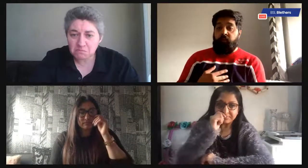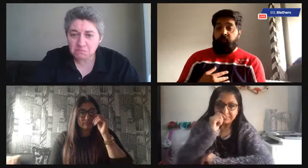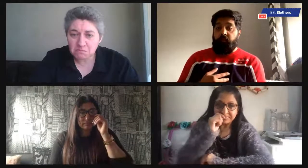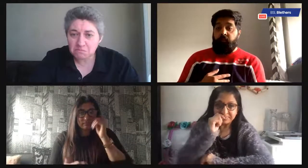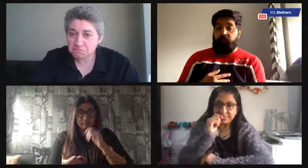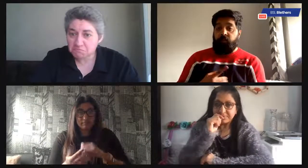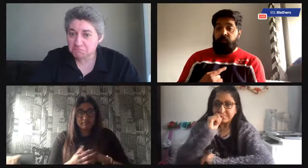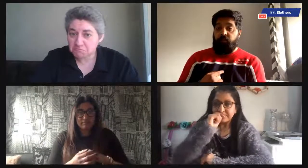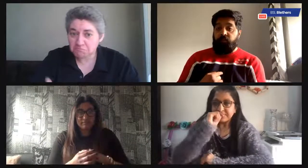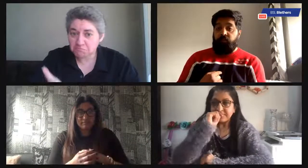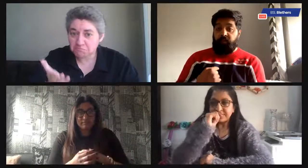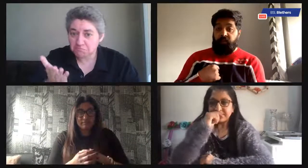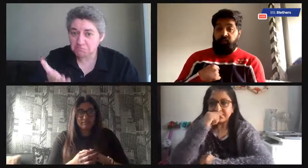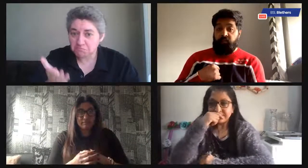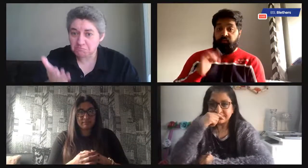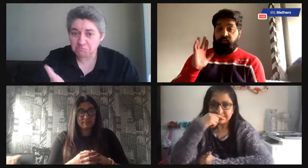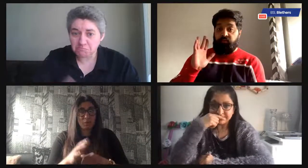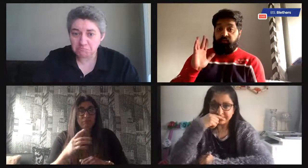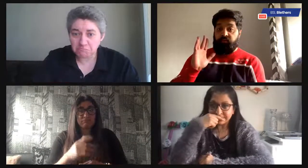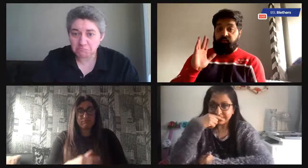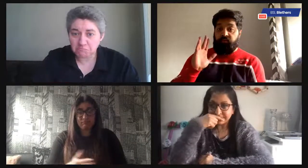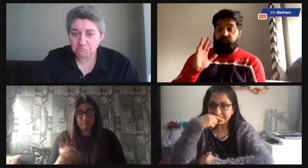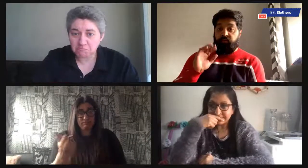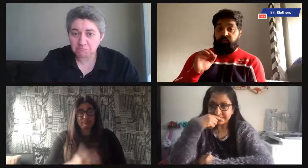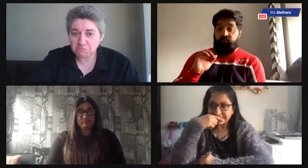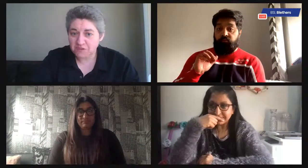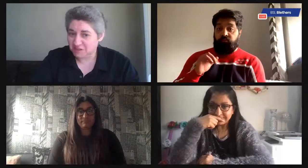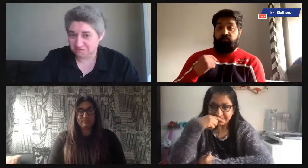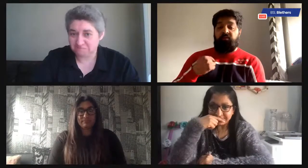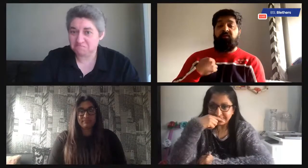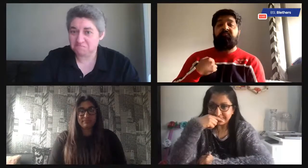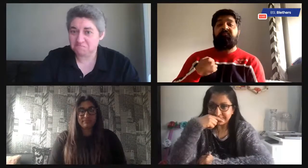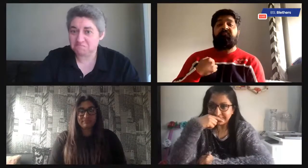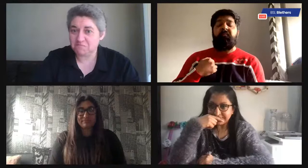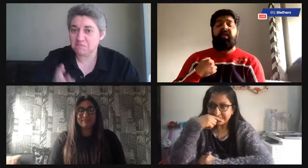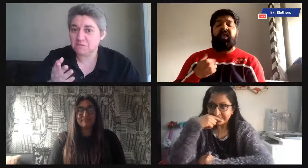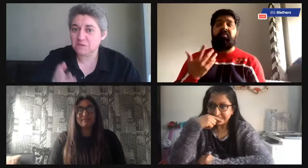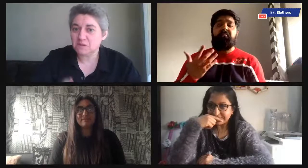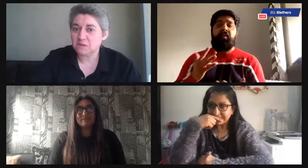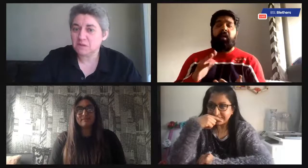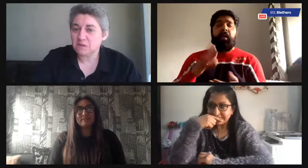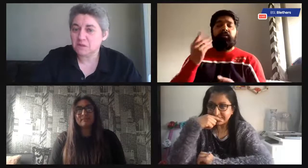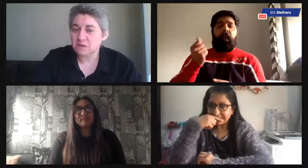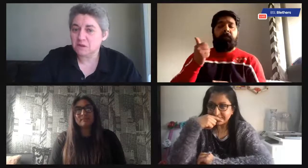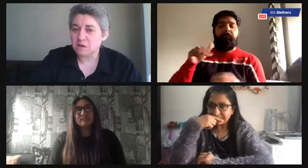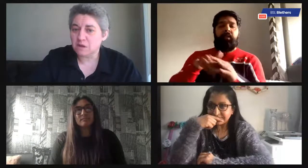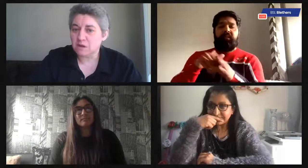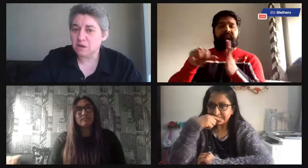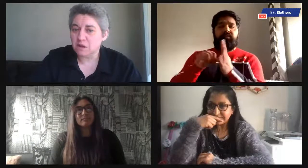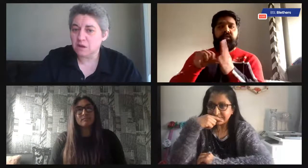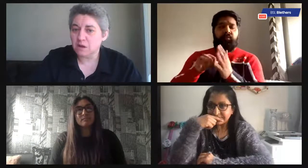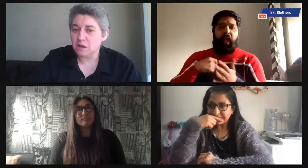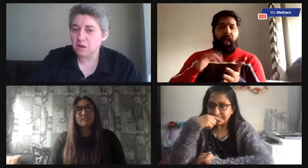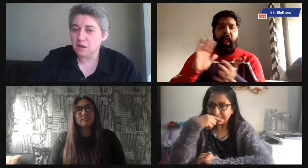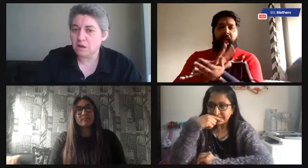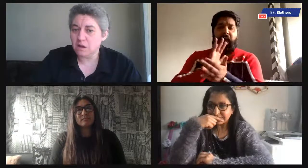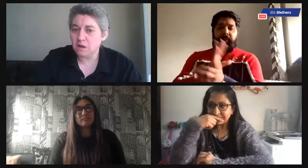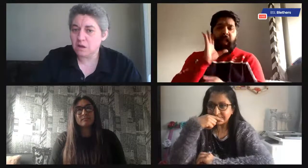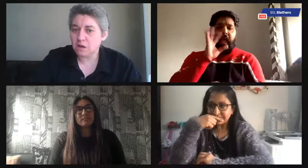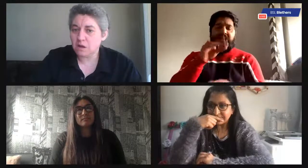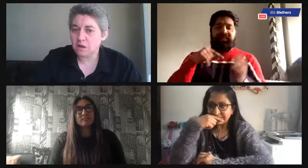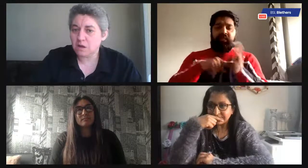you, I suppose. Whoa, three at the same time. Who's first? Okay, Tauseeb. Well, I